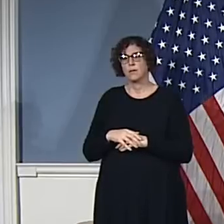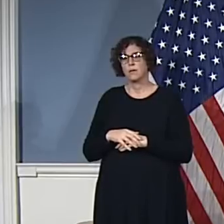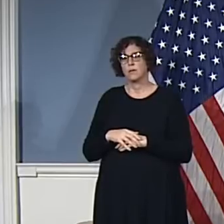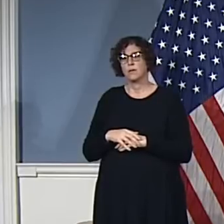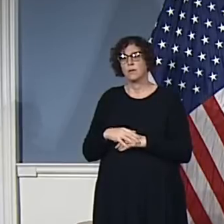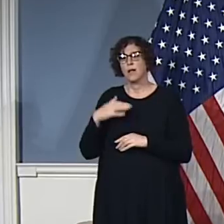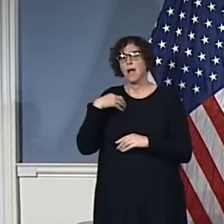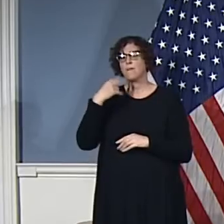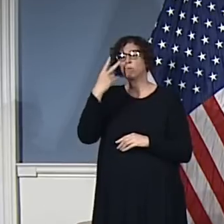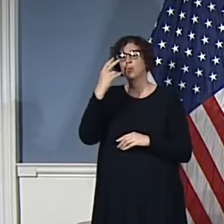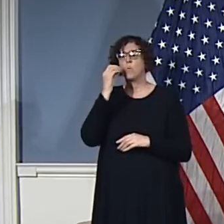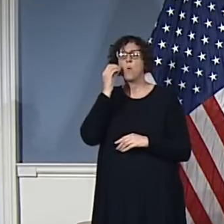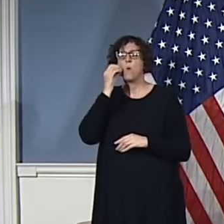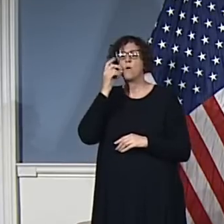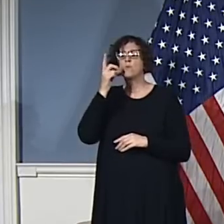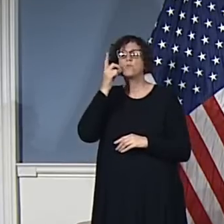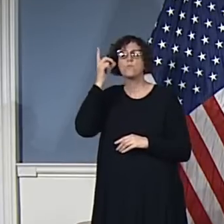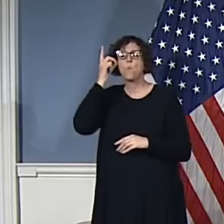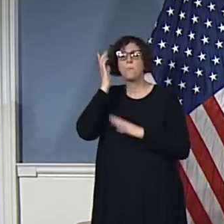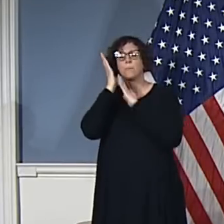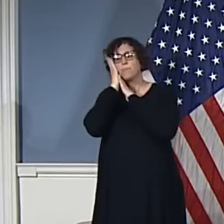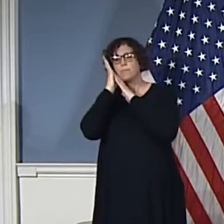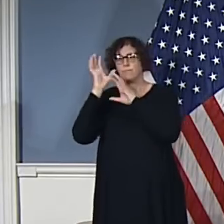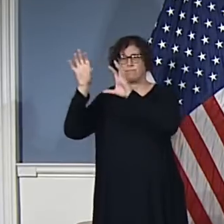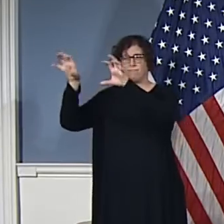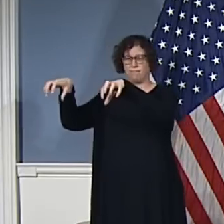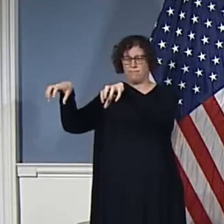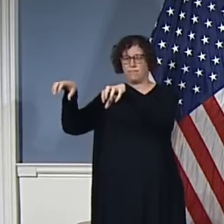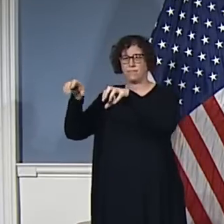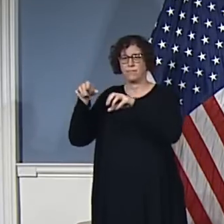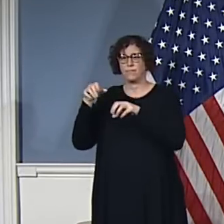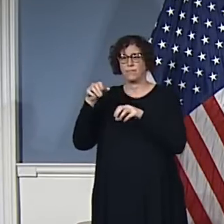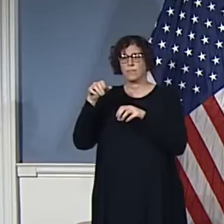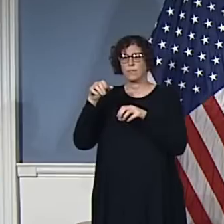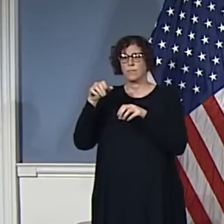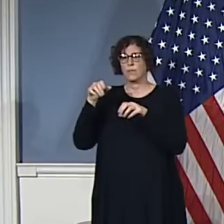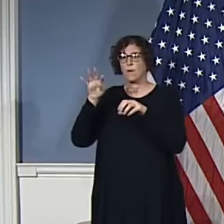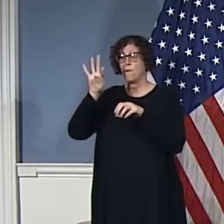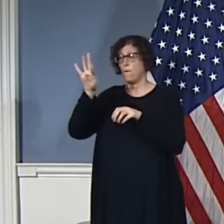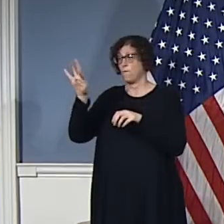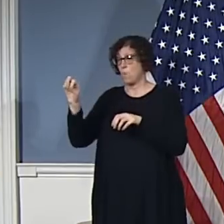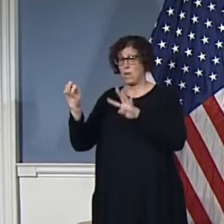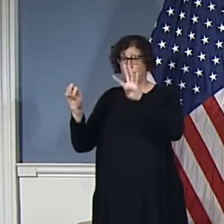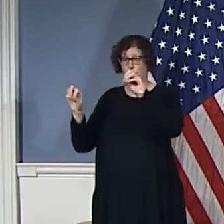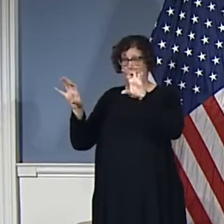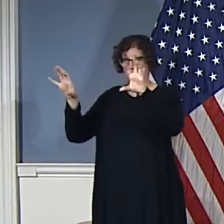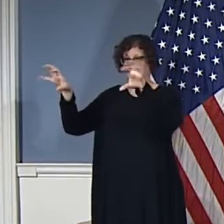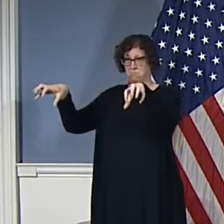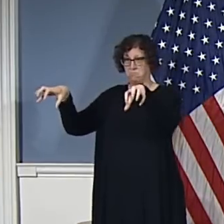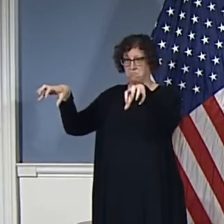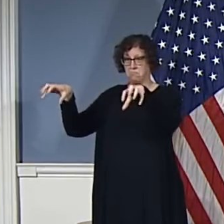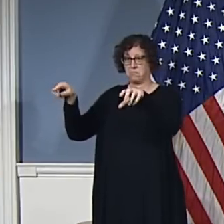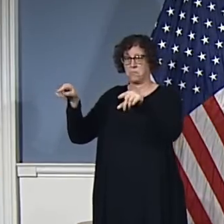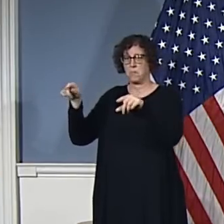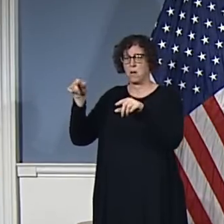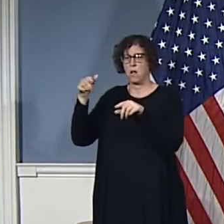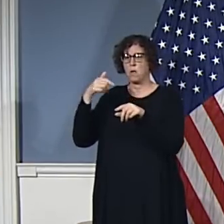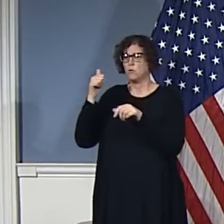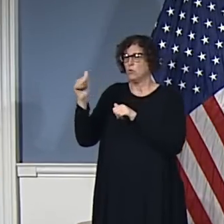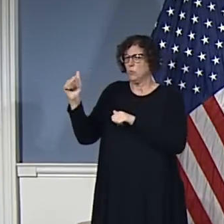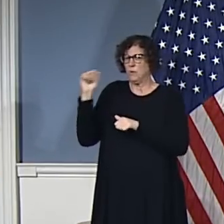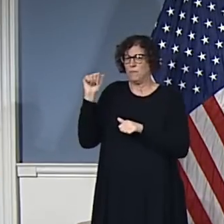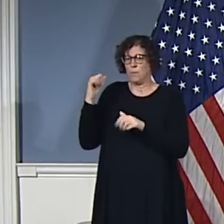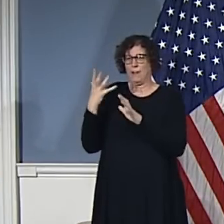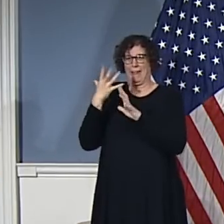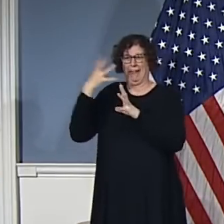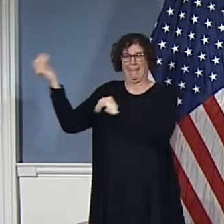the conditions there? And can you give more specifics as to the monitoring process of inmates when they're